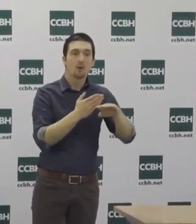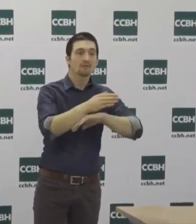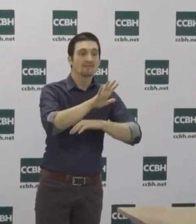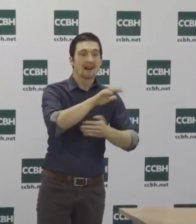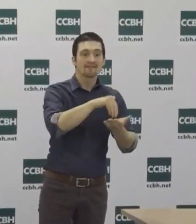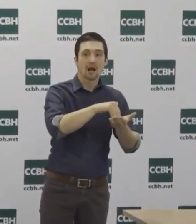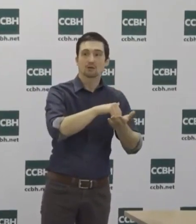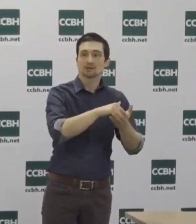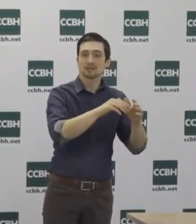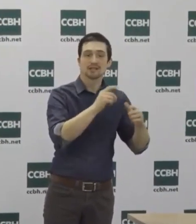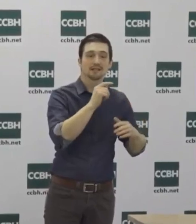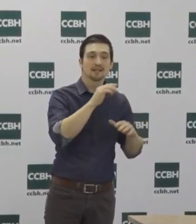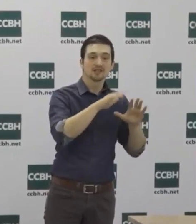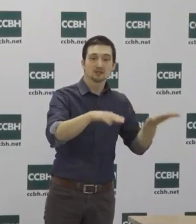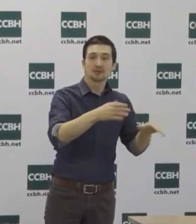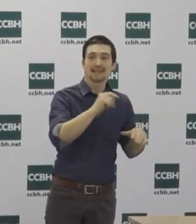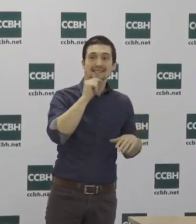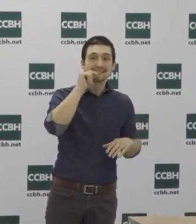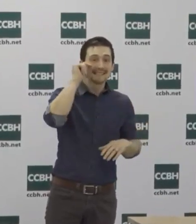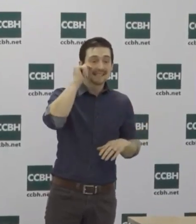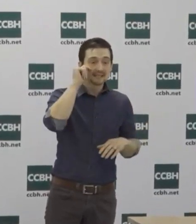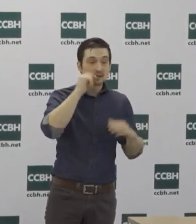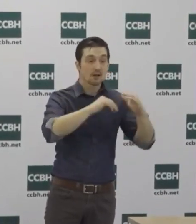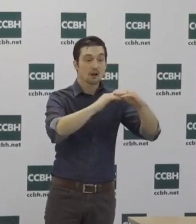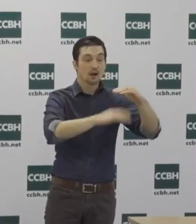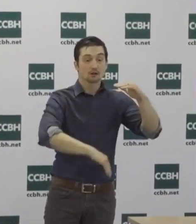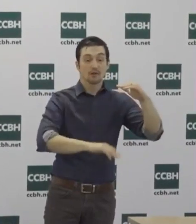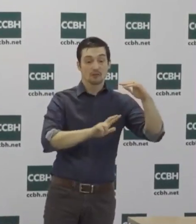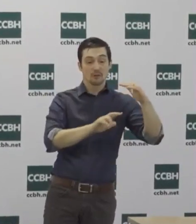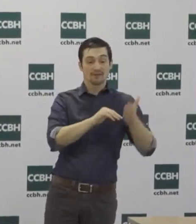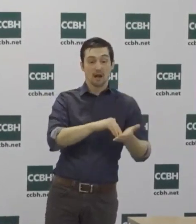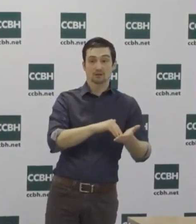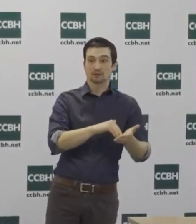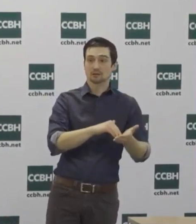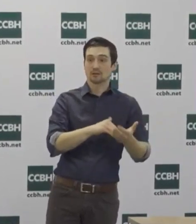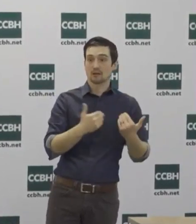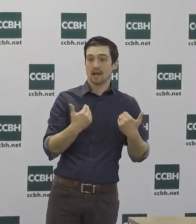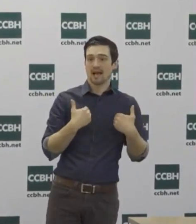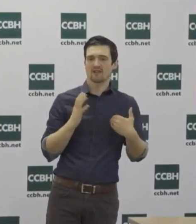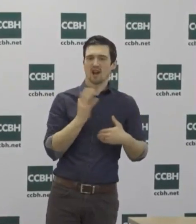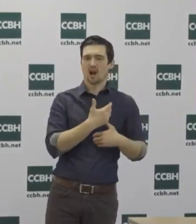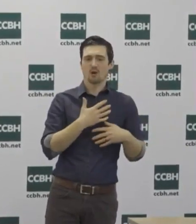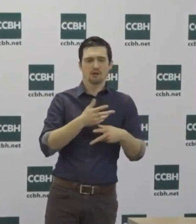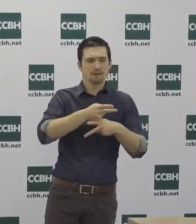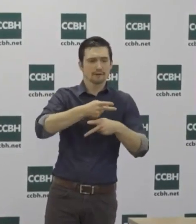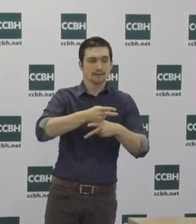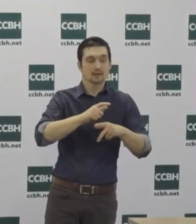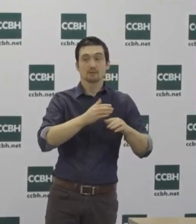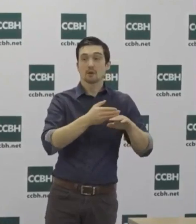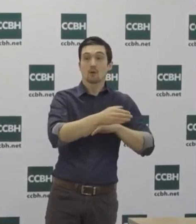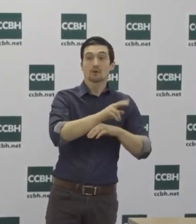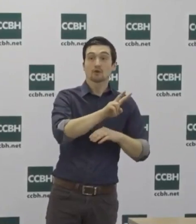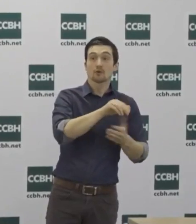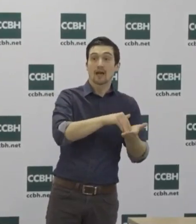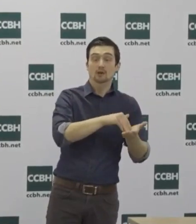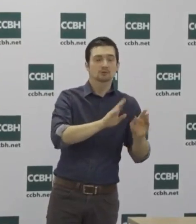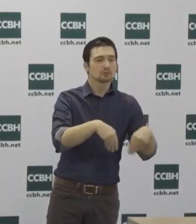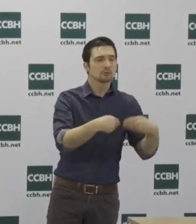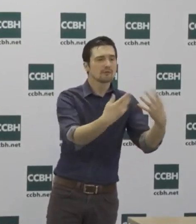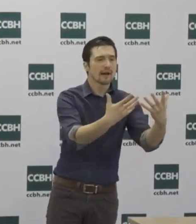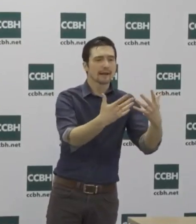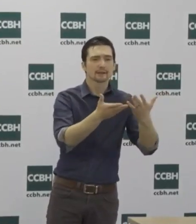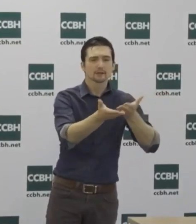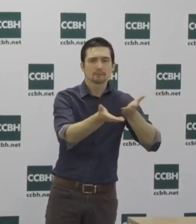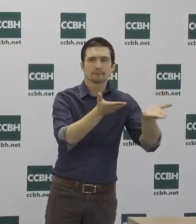county. More than 3,000 are under our custody, but more than 2,000 are not, and we're trying to provide supports